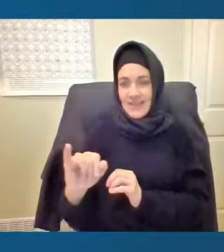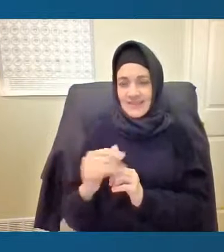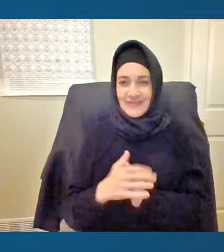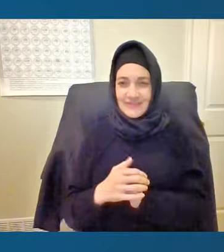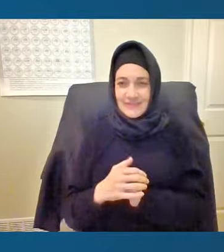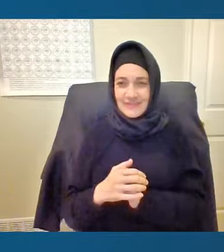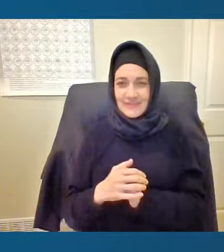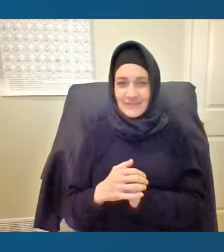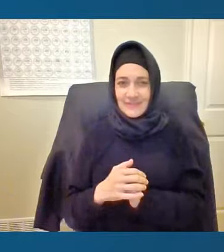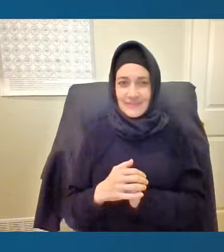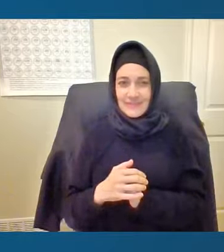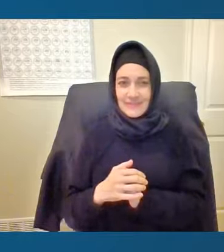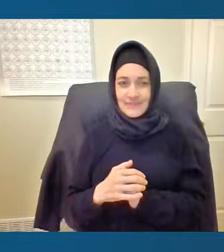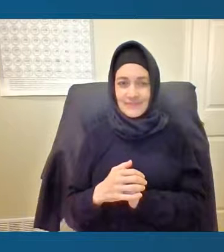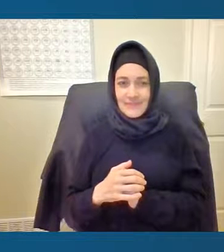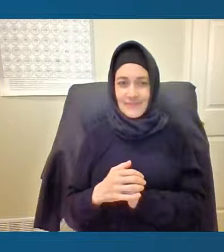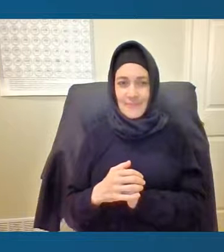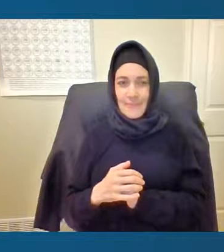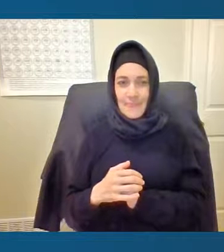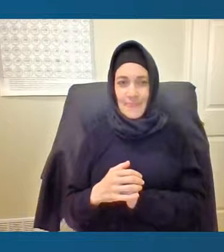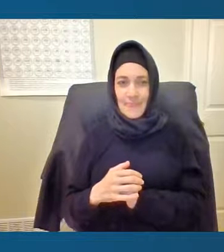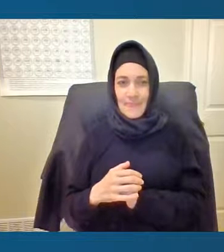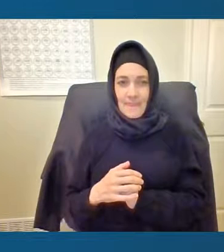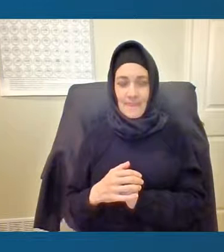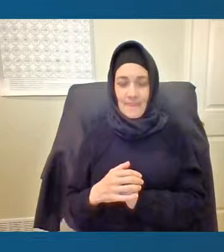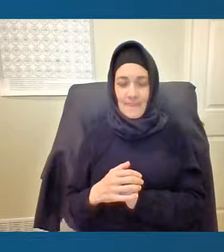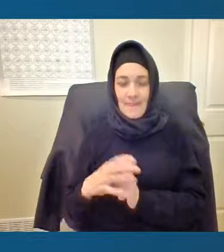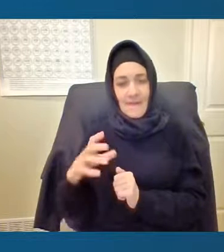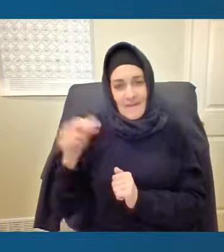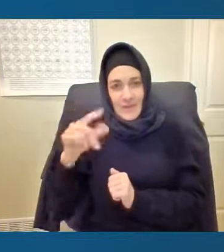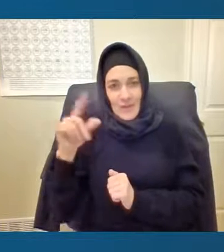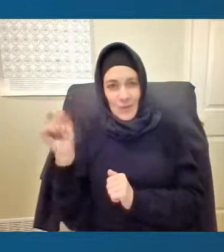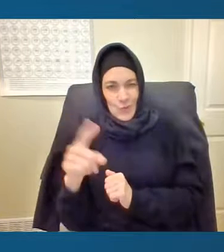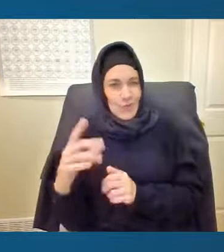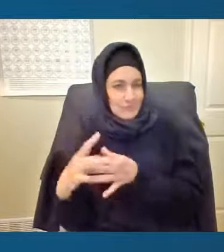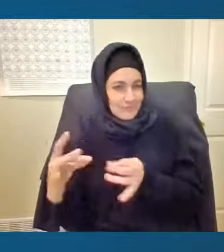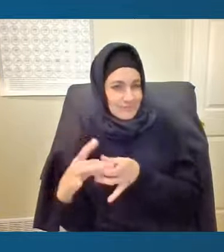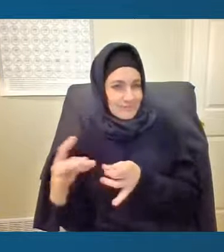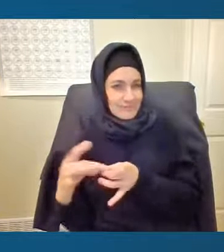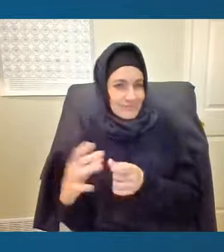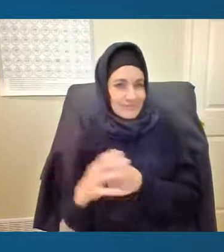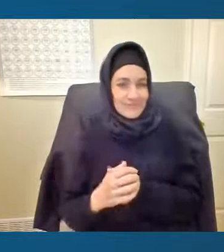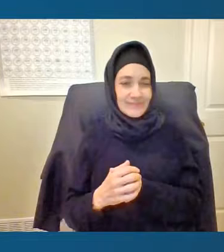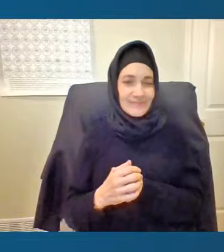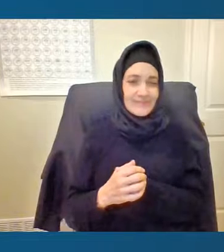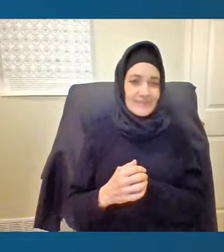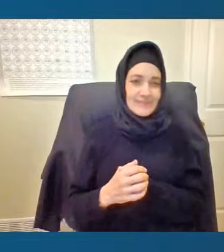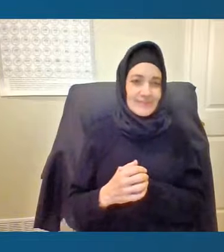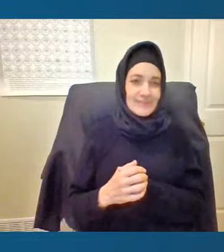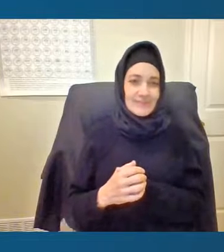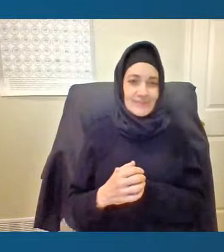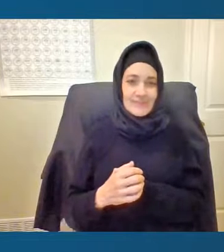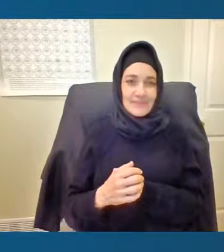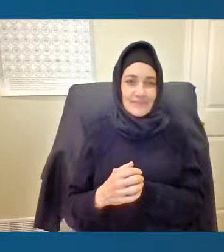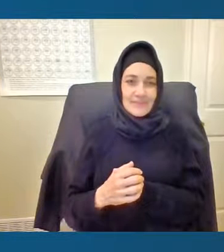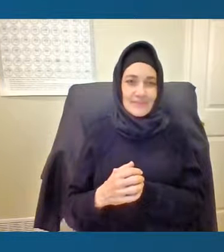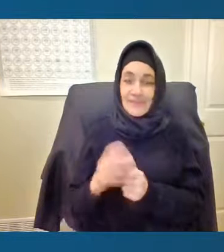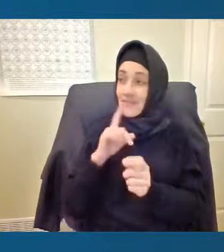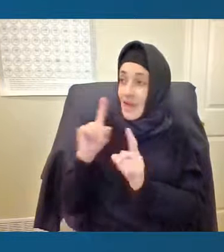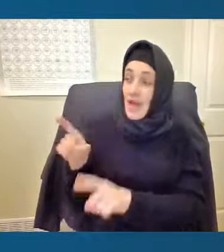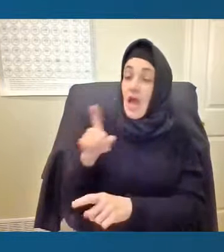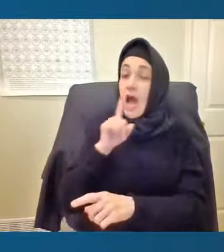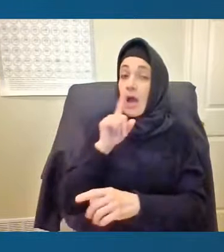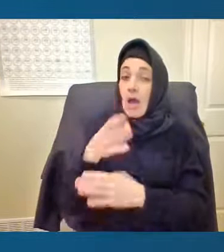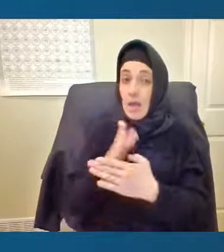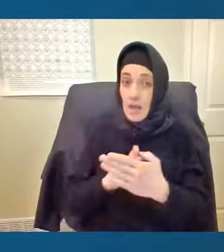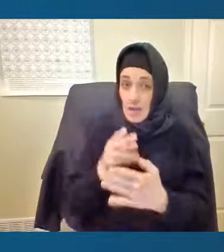The hadith about people supposed to run the profession of the one had humility and the rest of us. Al-Khadi, okay. Humility,